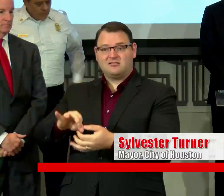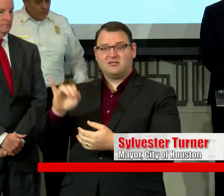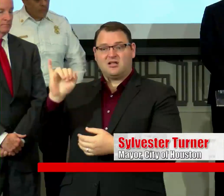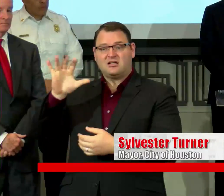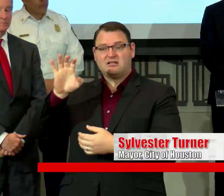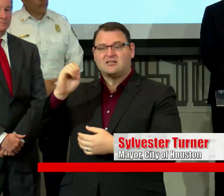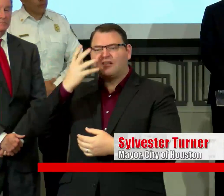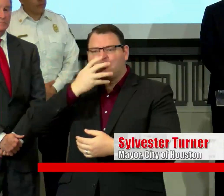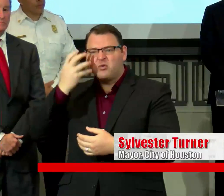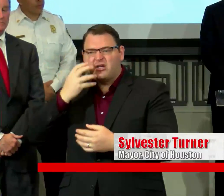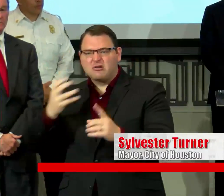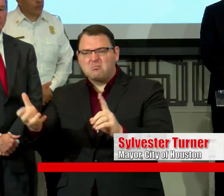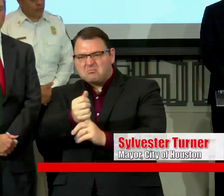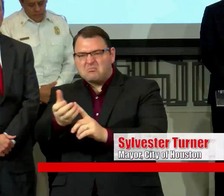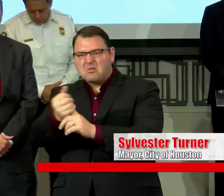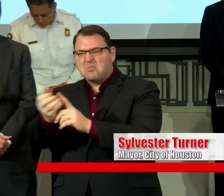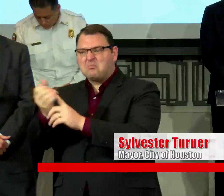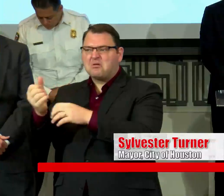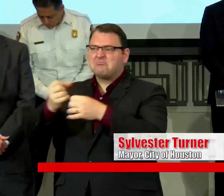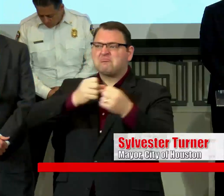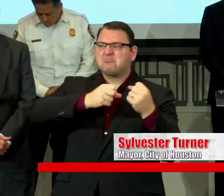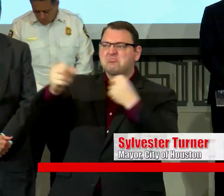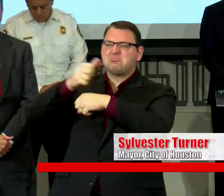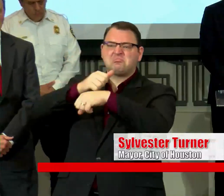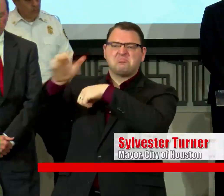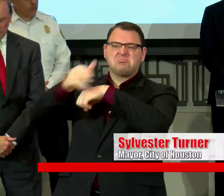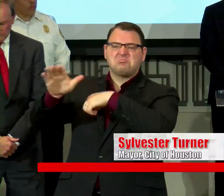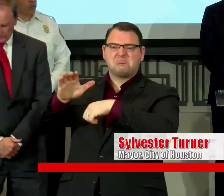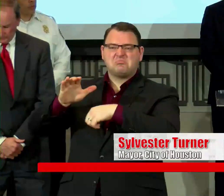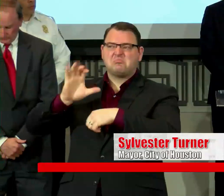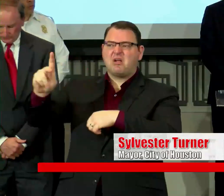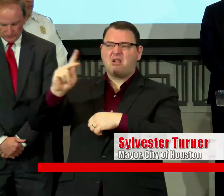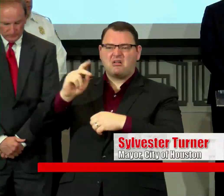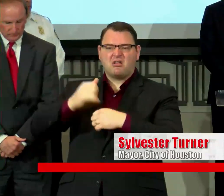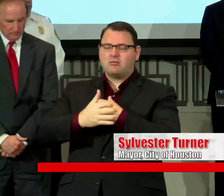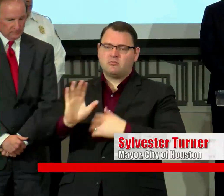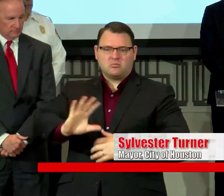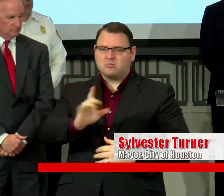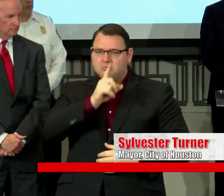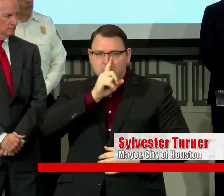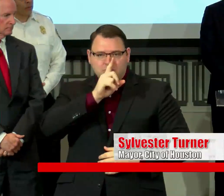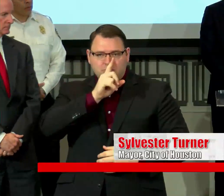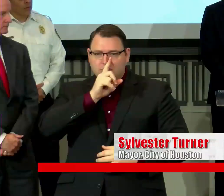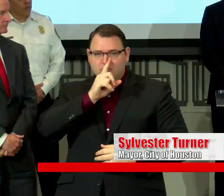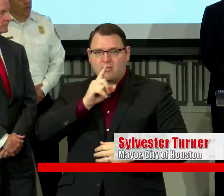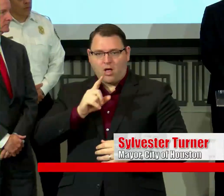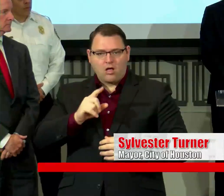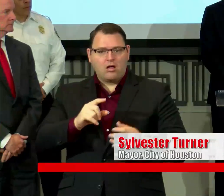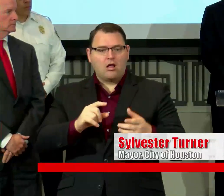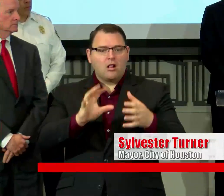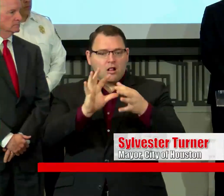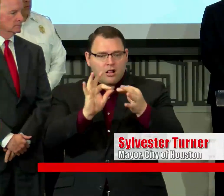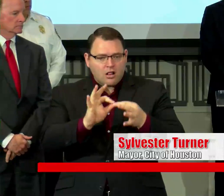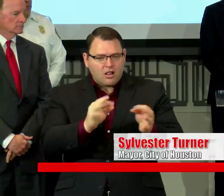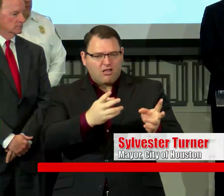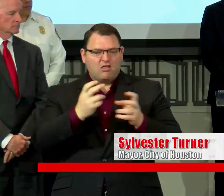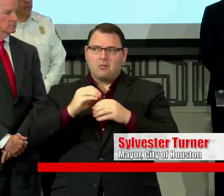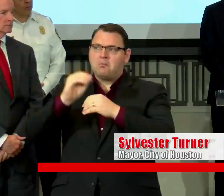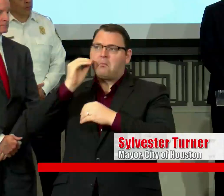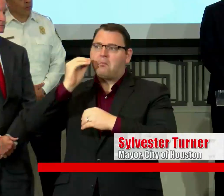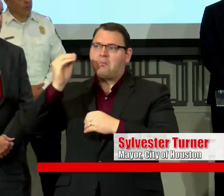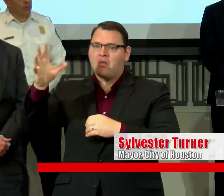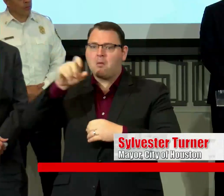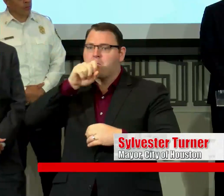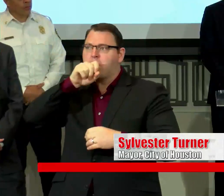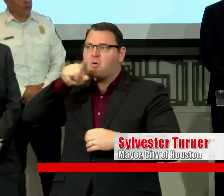information with ICE. This is about pulling down the resources from the federal government for our